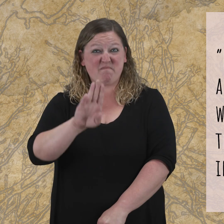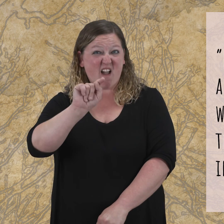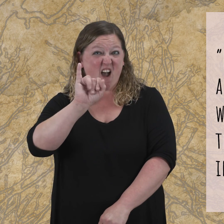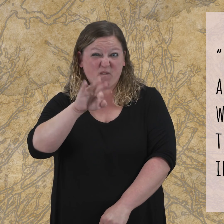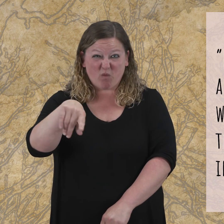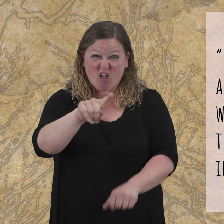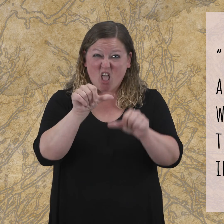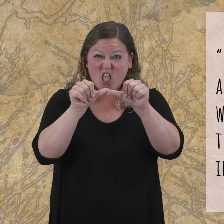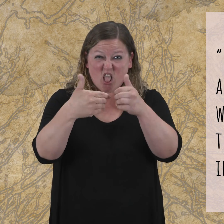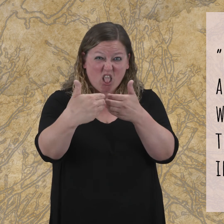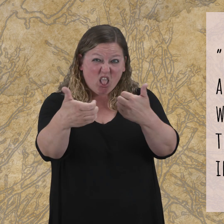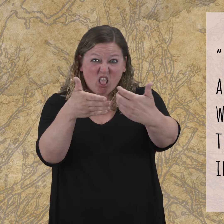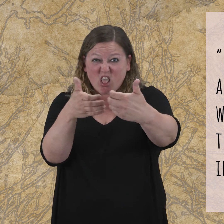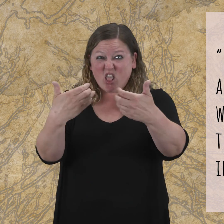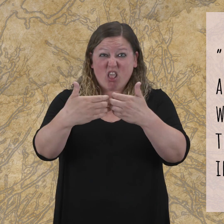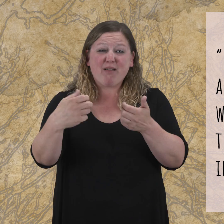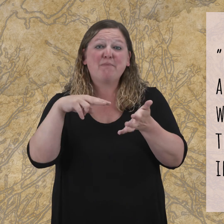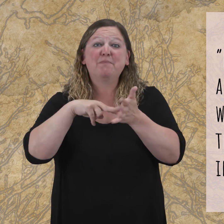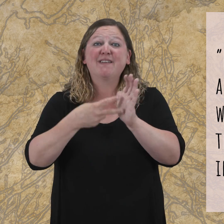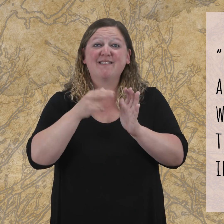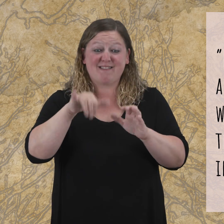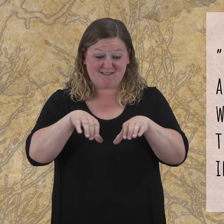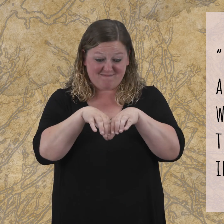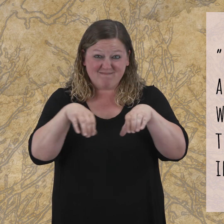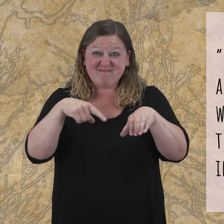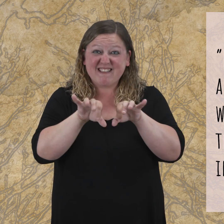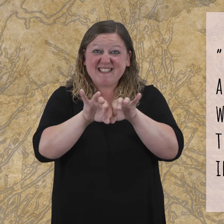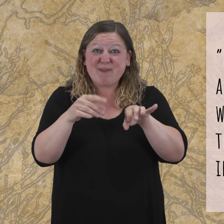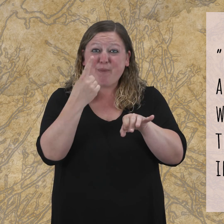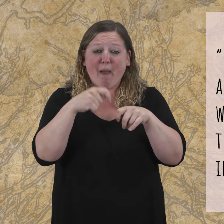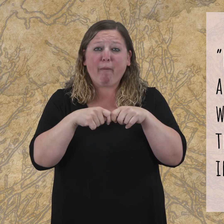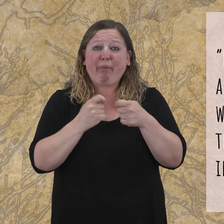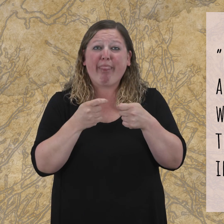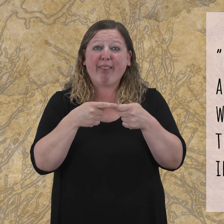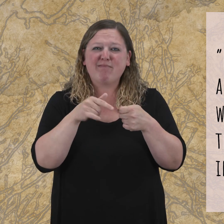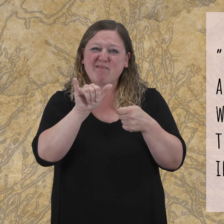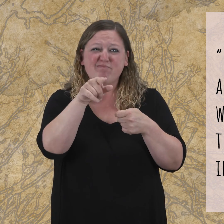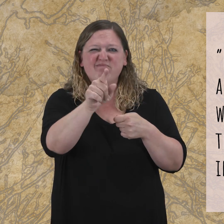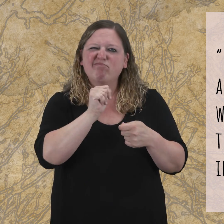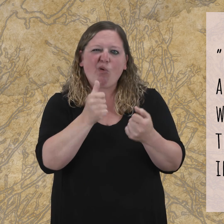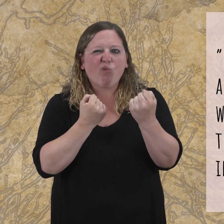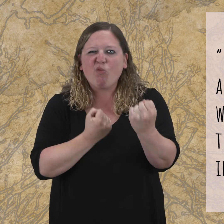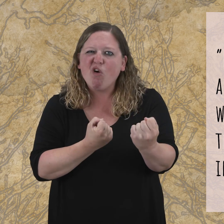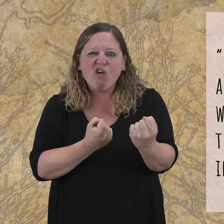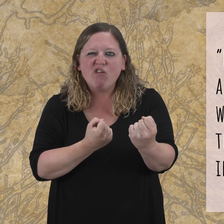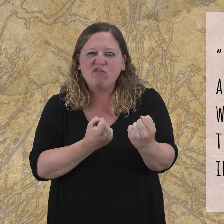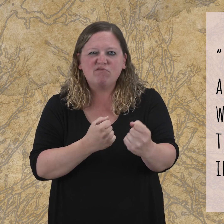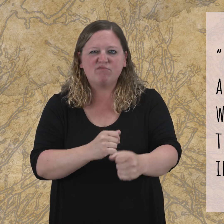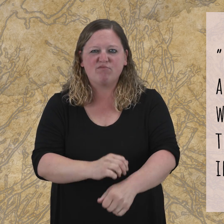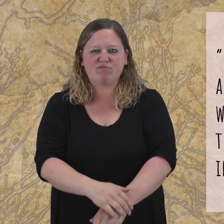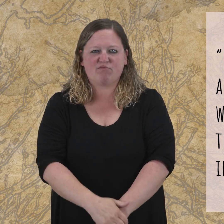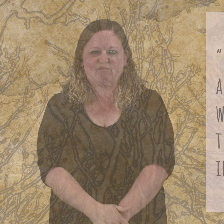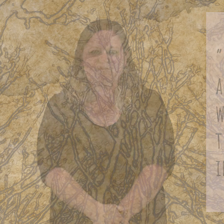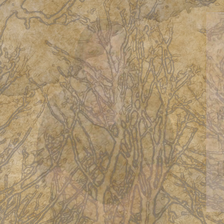But if you are divided among yourselves, you will be no stronger than a single stick in that bundle."